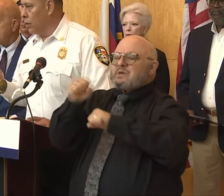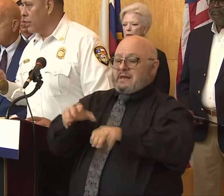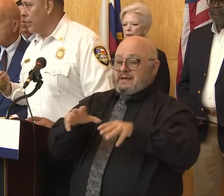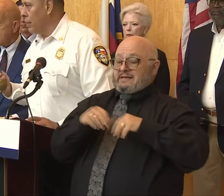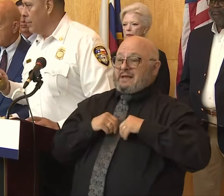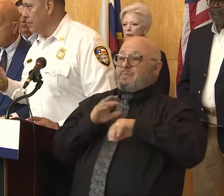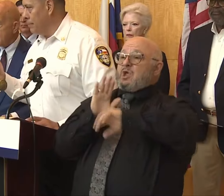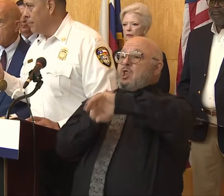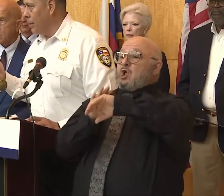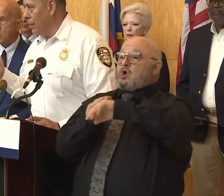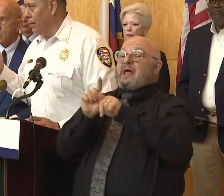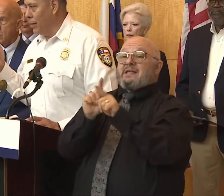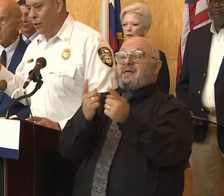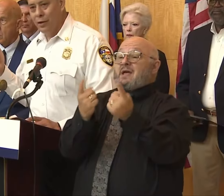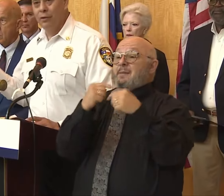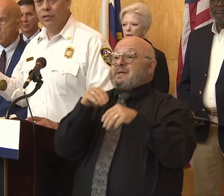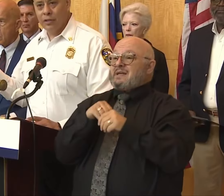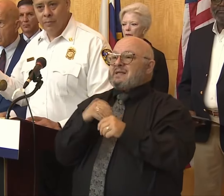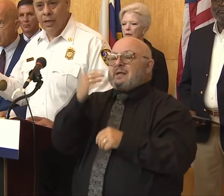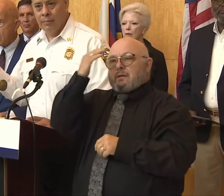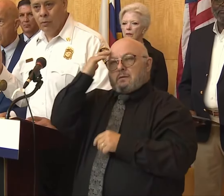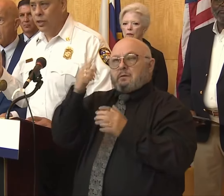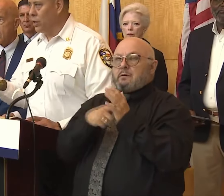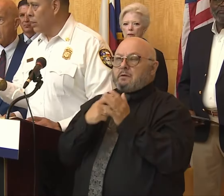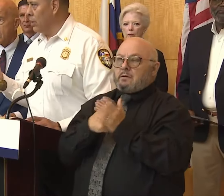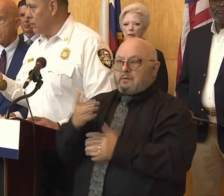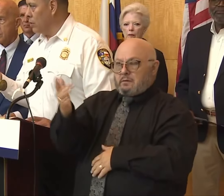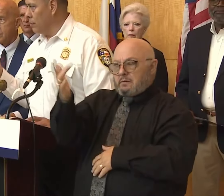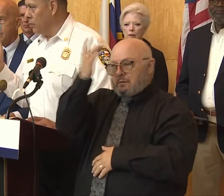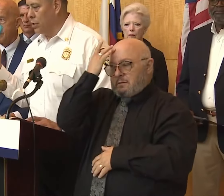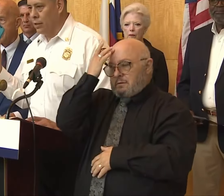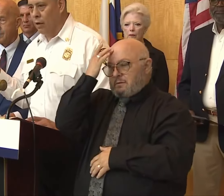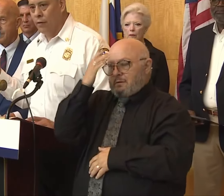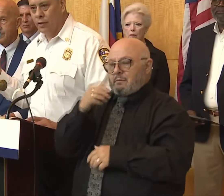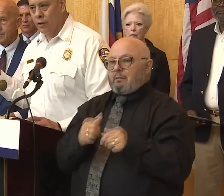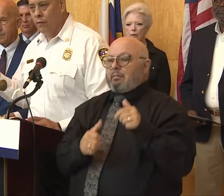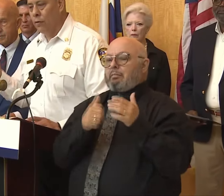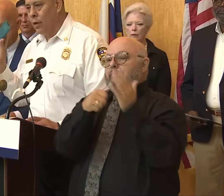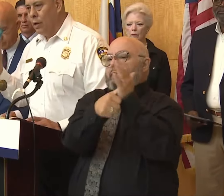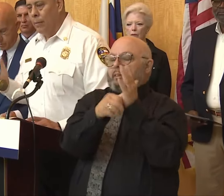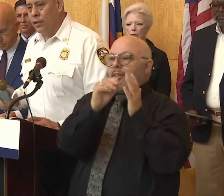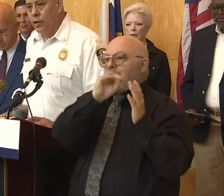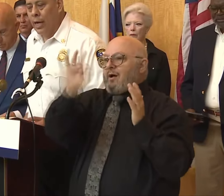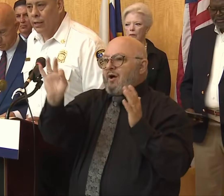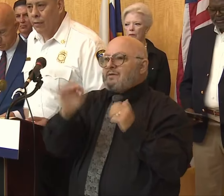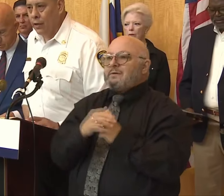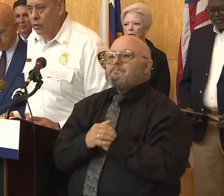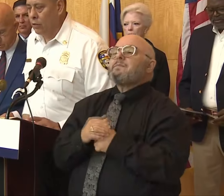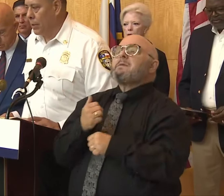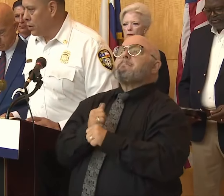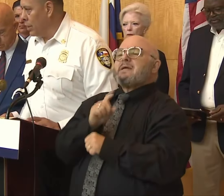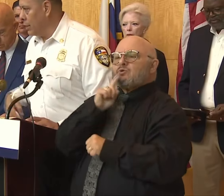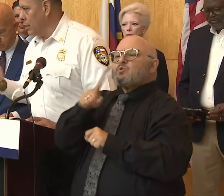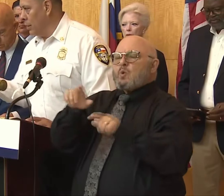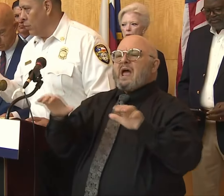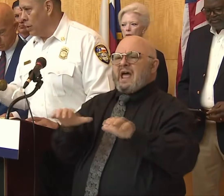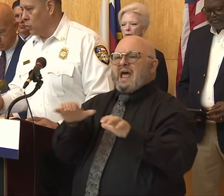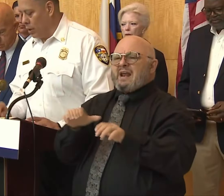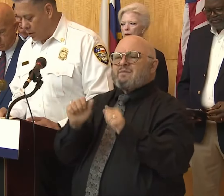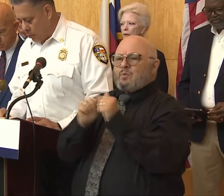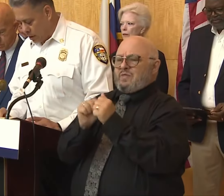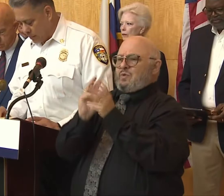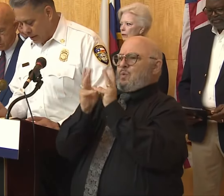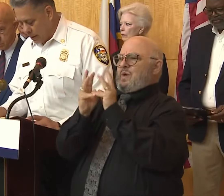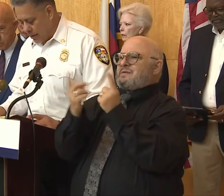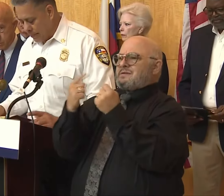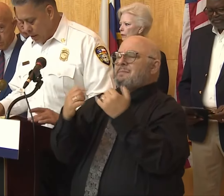those alerts as they come in. I know they're a nuisance sometimes and we shut those things off on our cell phone. Make sure you activate those, especially as with this